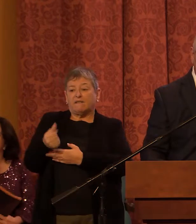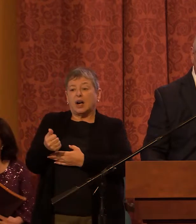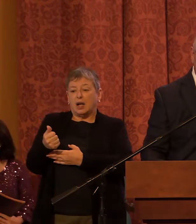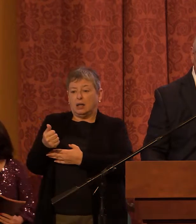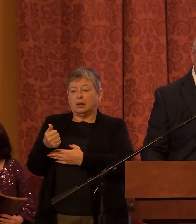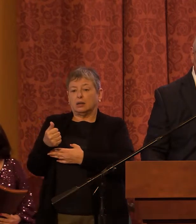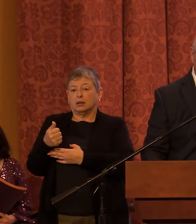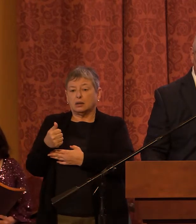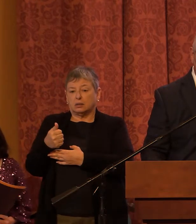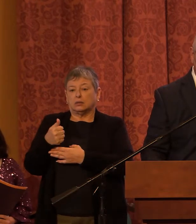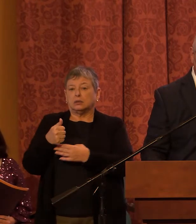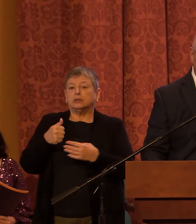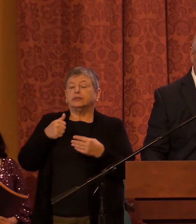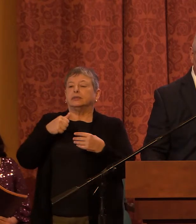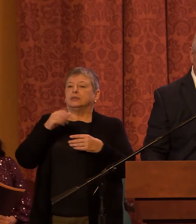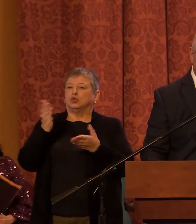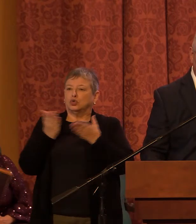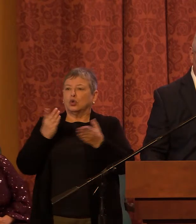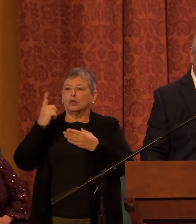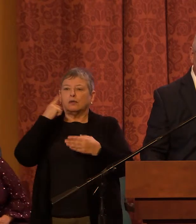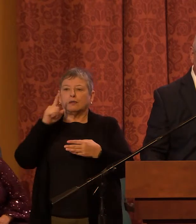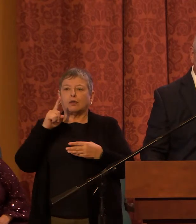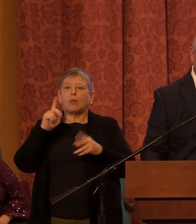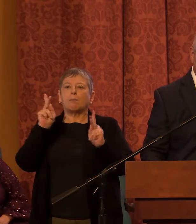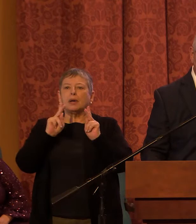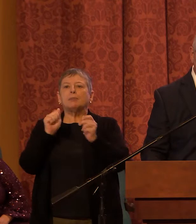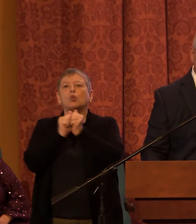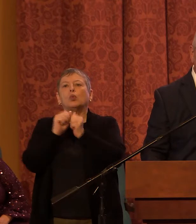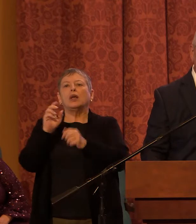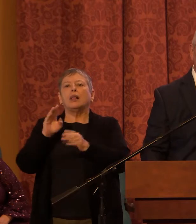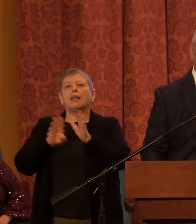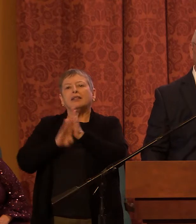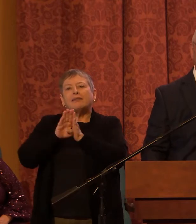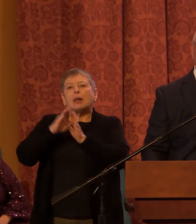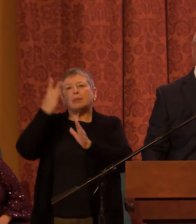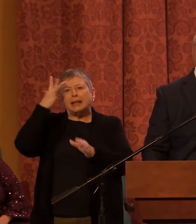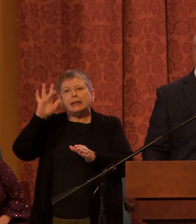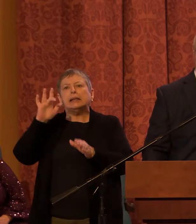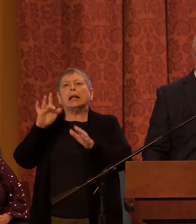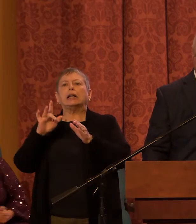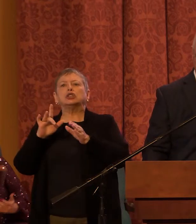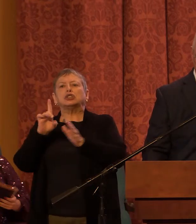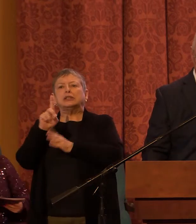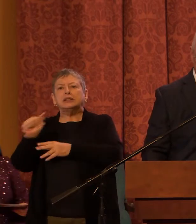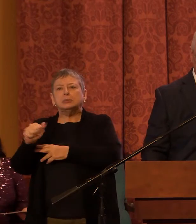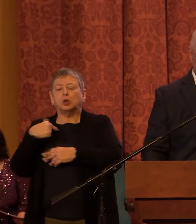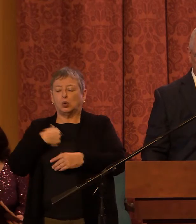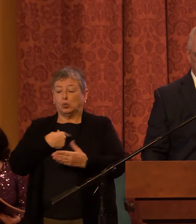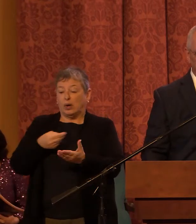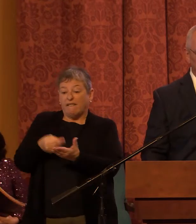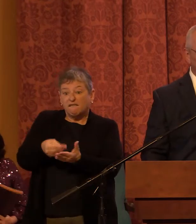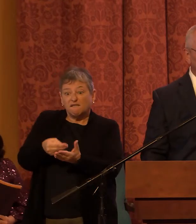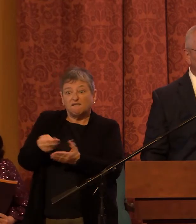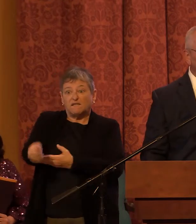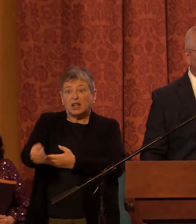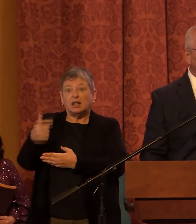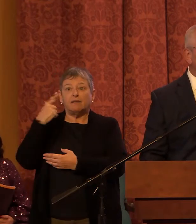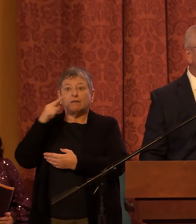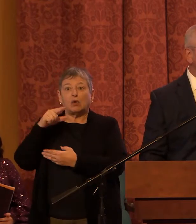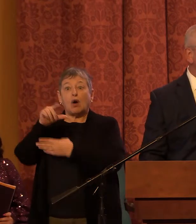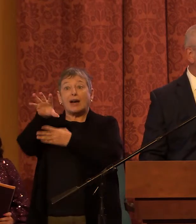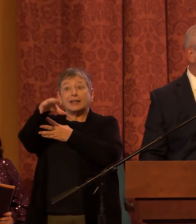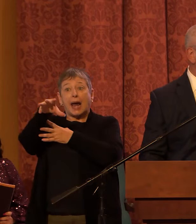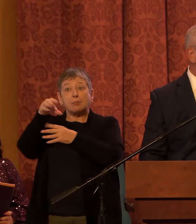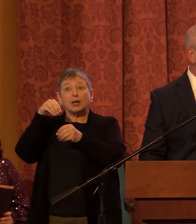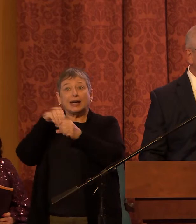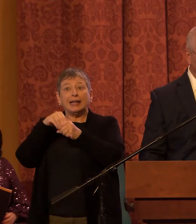comprehensive dental services for people with intellectual and developmental disabilities. We have funded cameras in special education